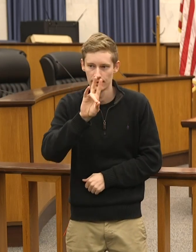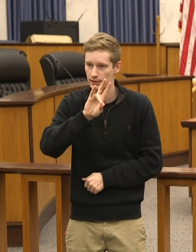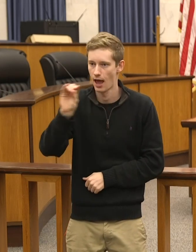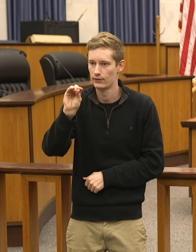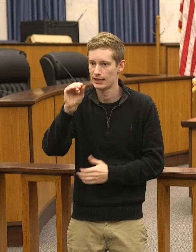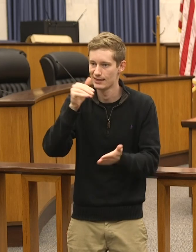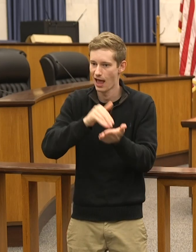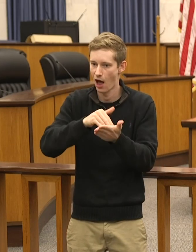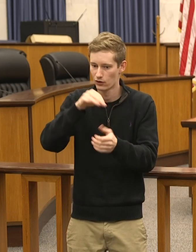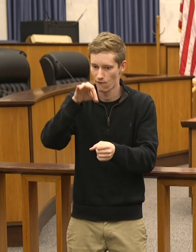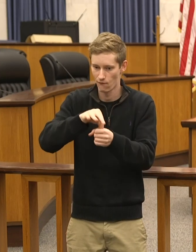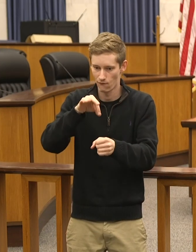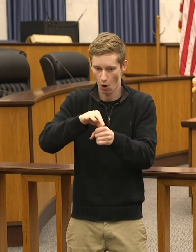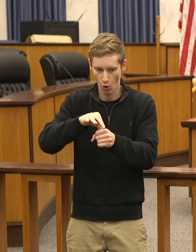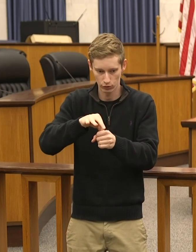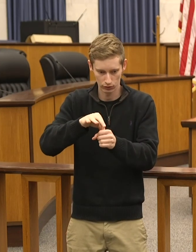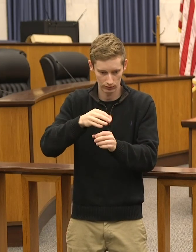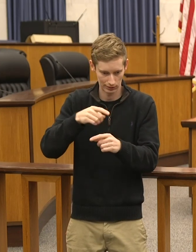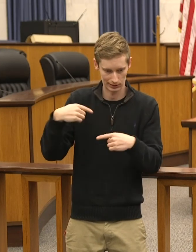votes cast since September 18th,